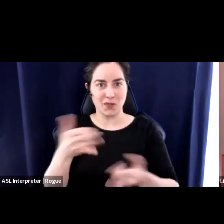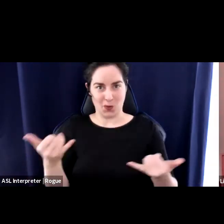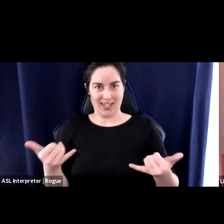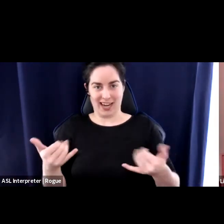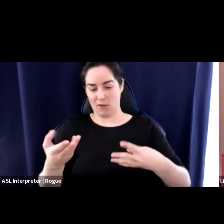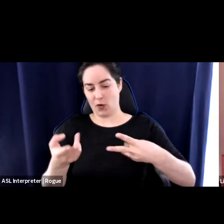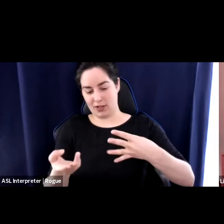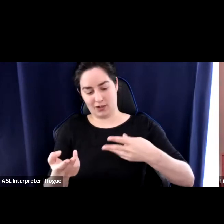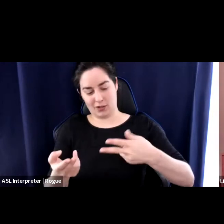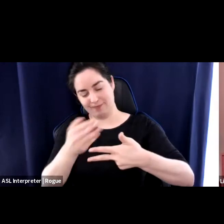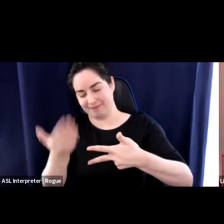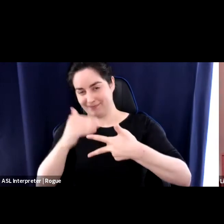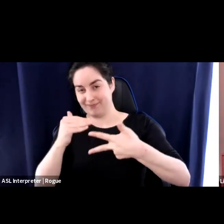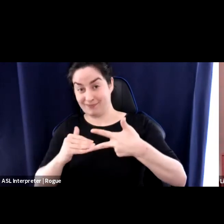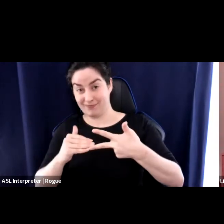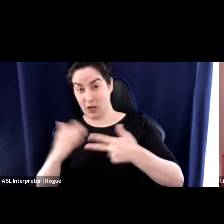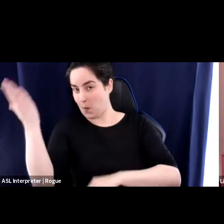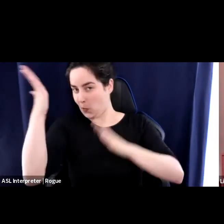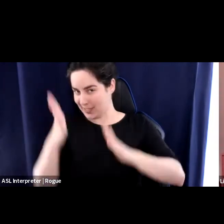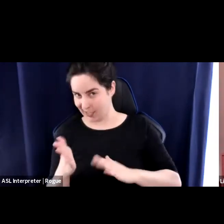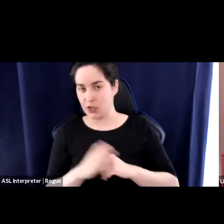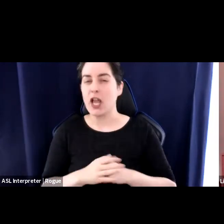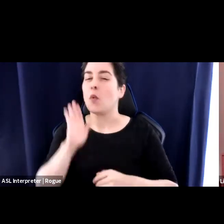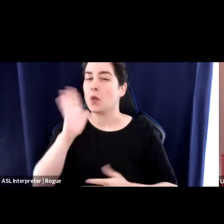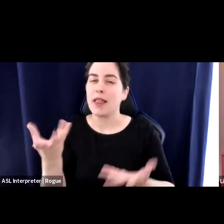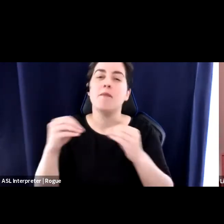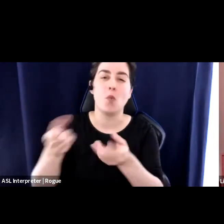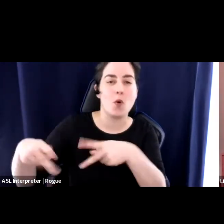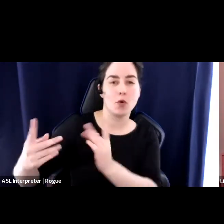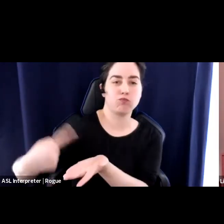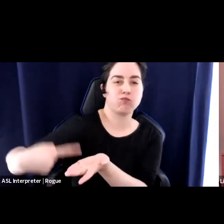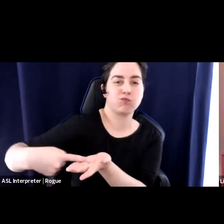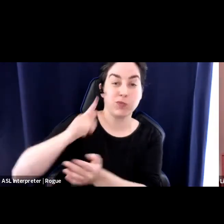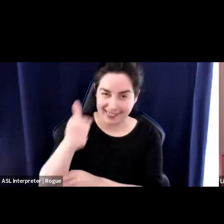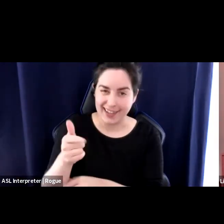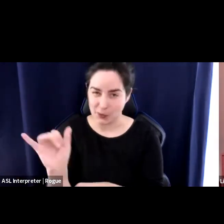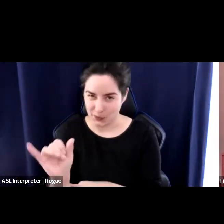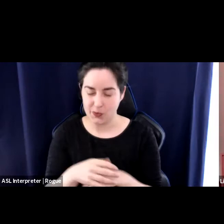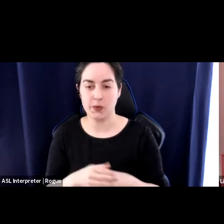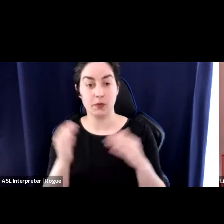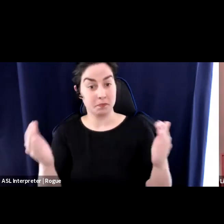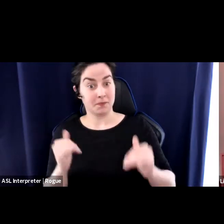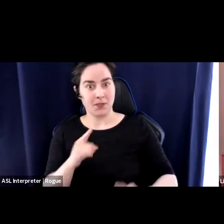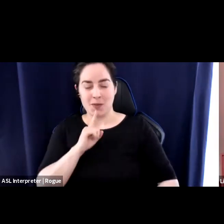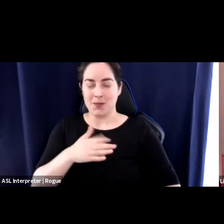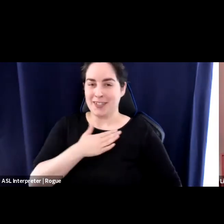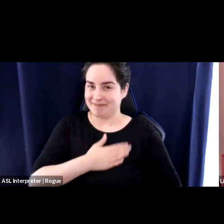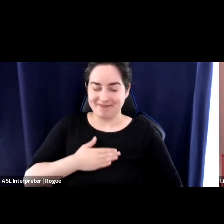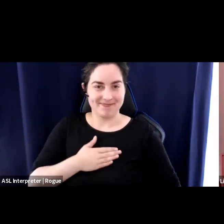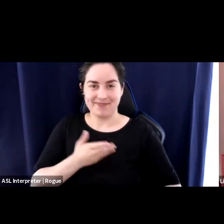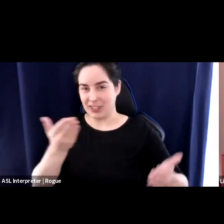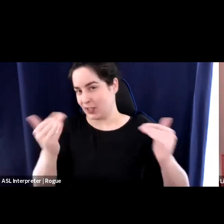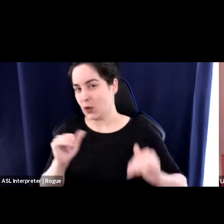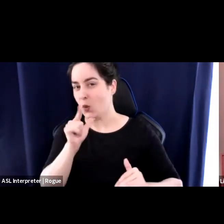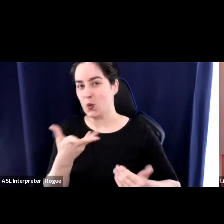more from Bonnie and you'll have a chance to ask questions later on. I'm really pleased to introduce our next